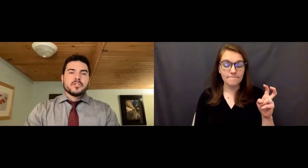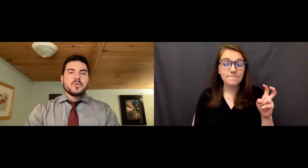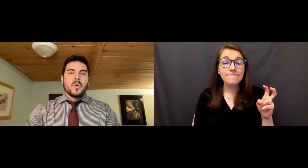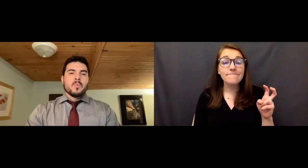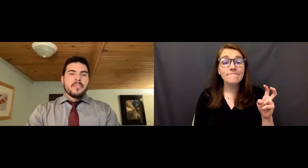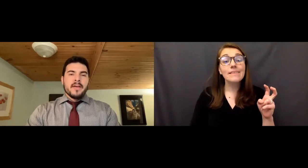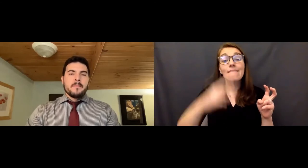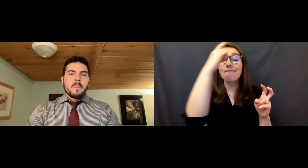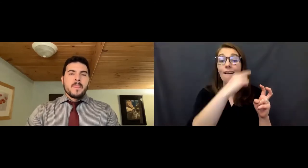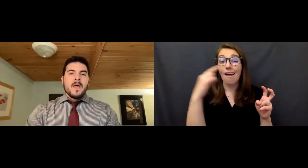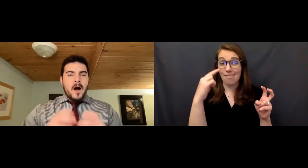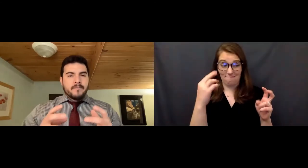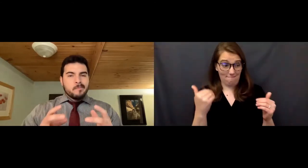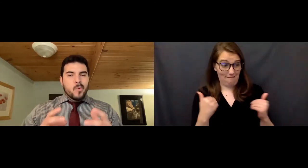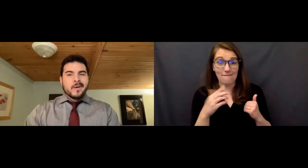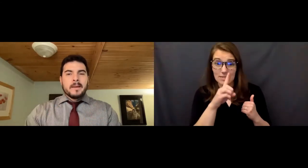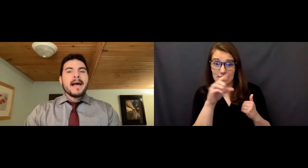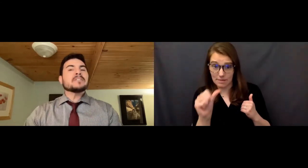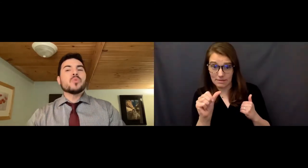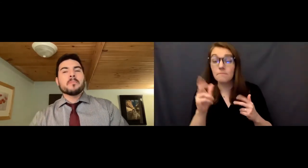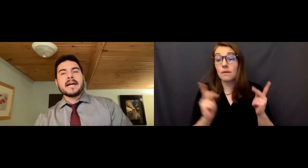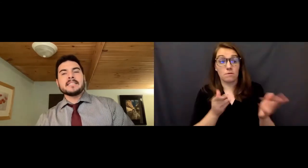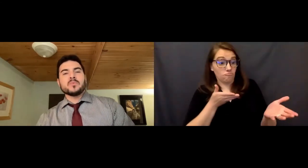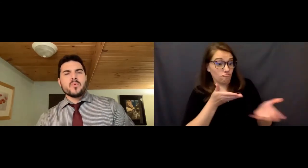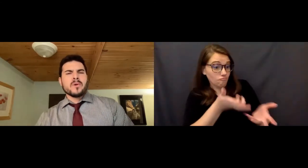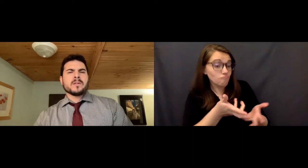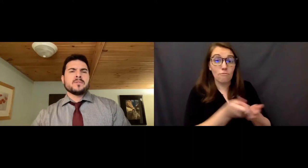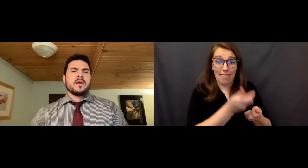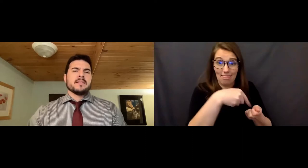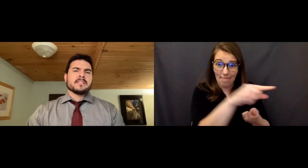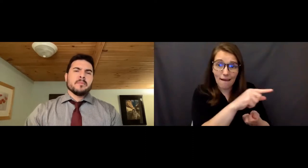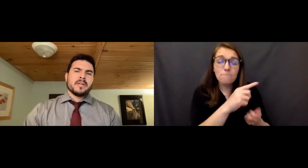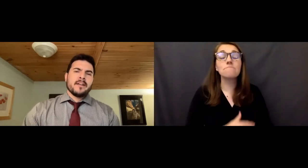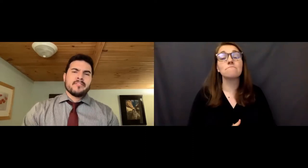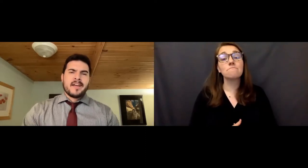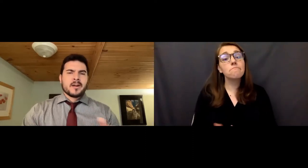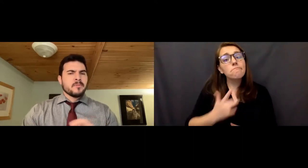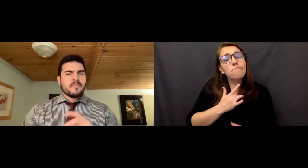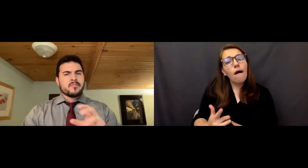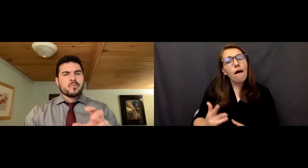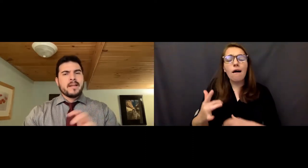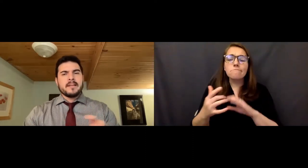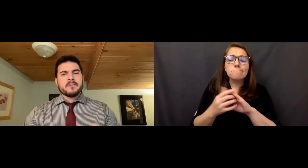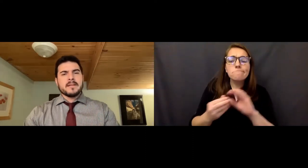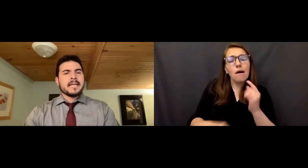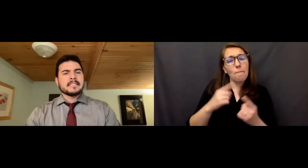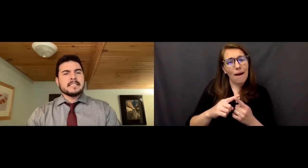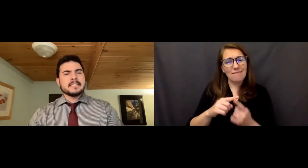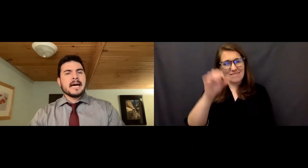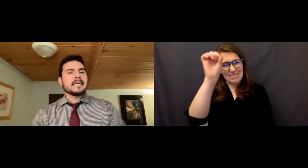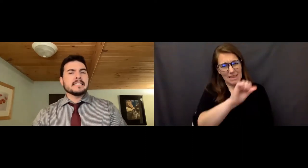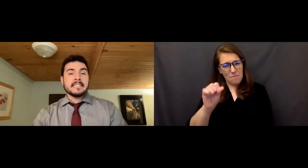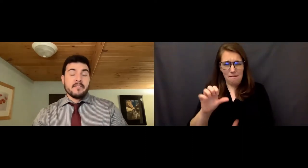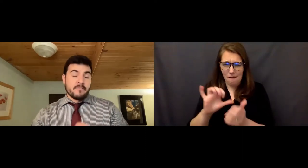minister to or with them, often point out that pastoral practice with regard to the celebration of the sacraments varies greatly from